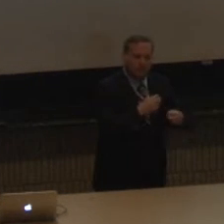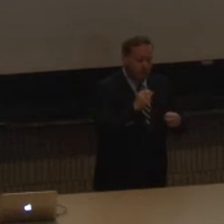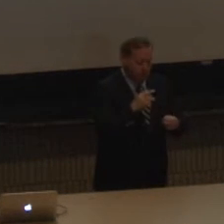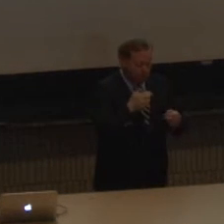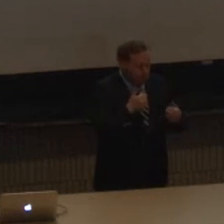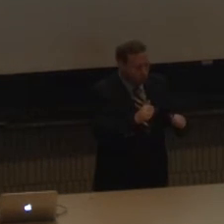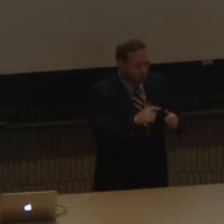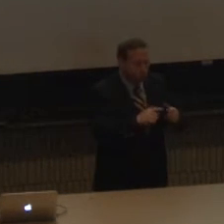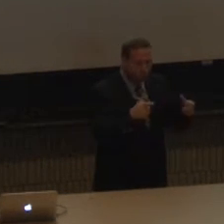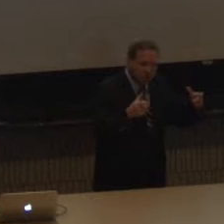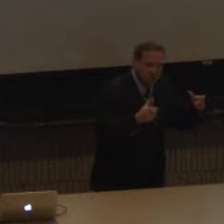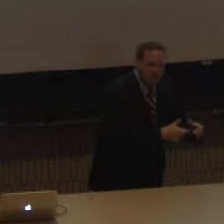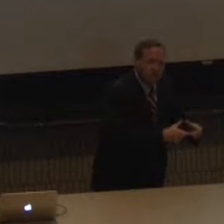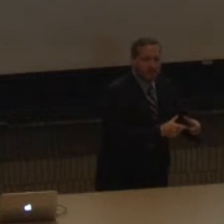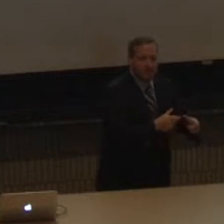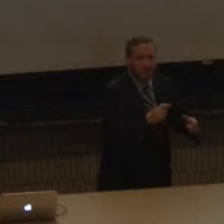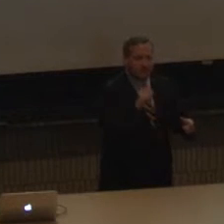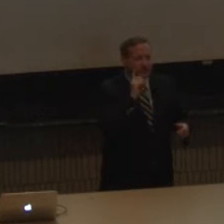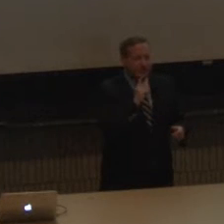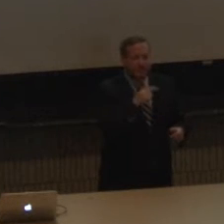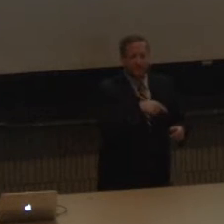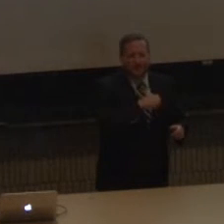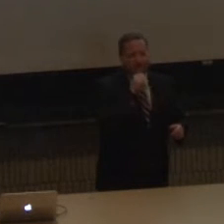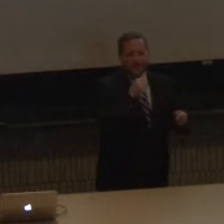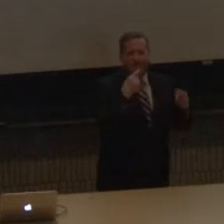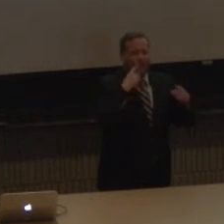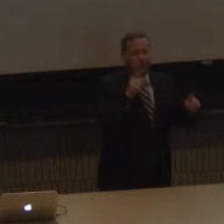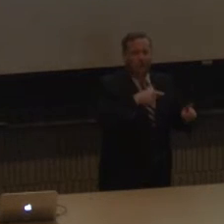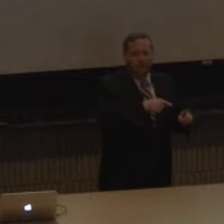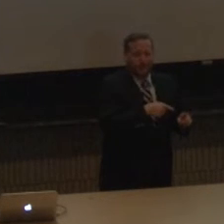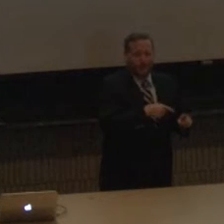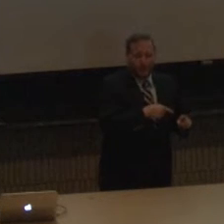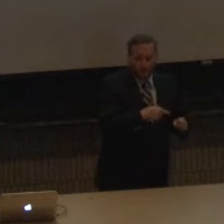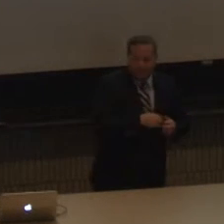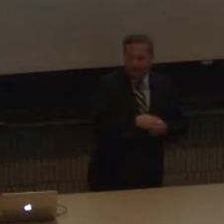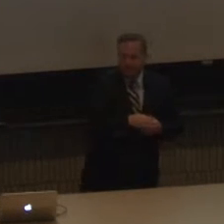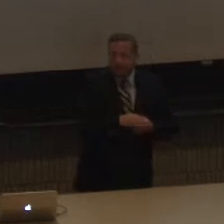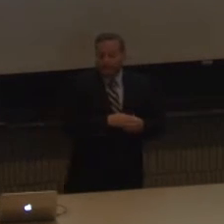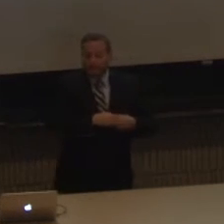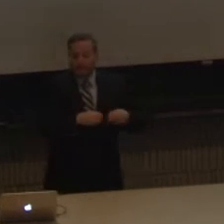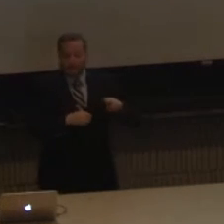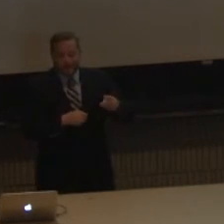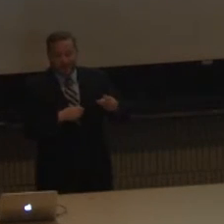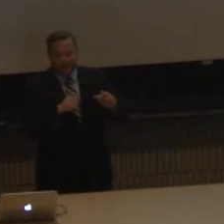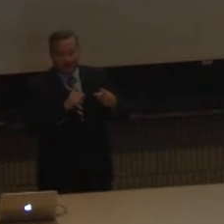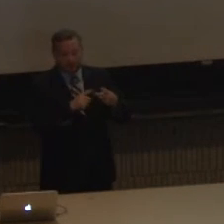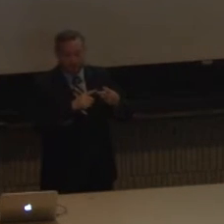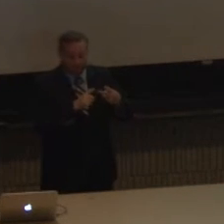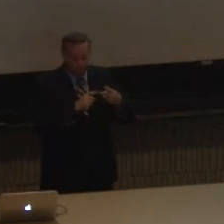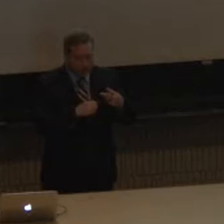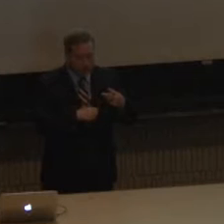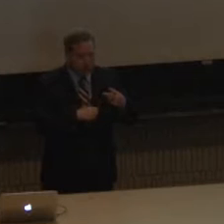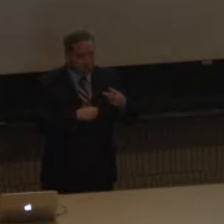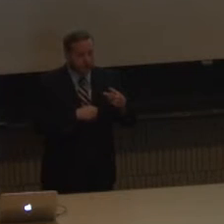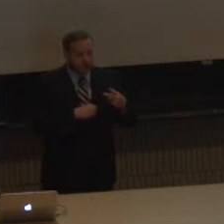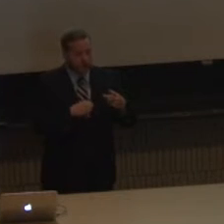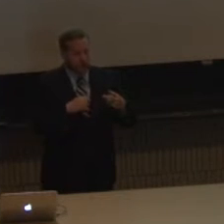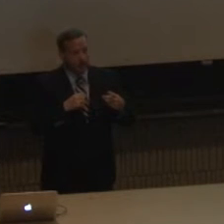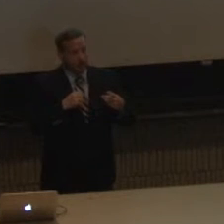We don't want to fix the problem or make them different than they are. We just want to give them language so that they can